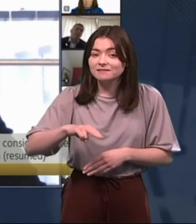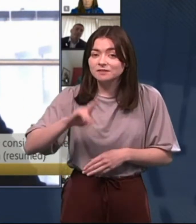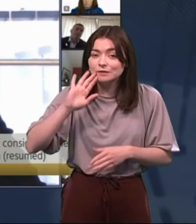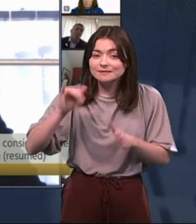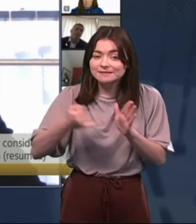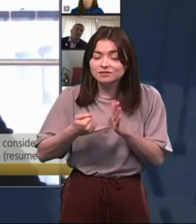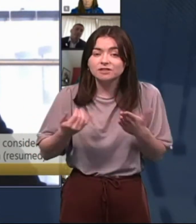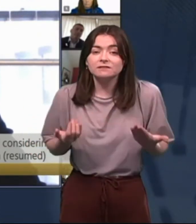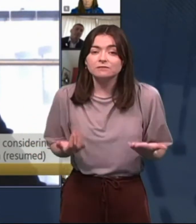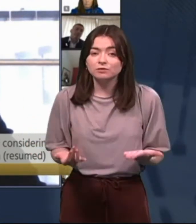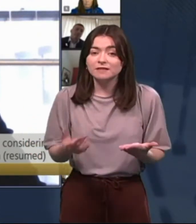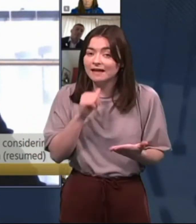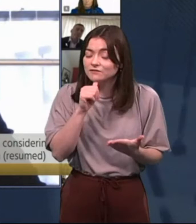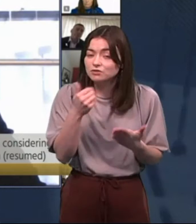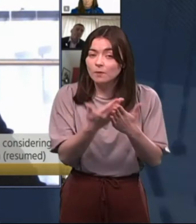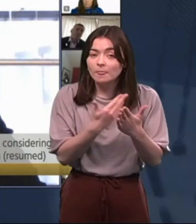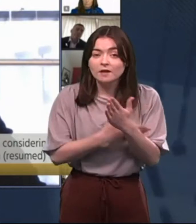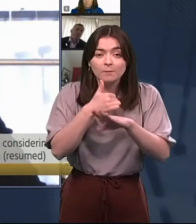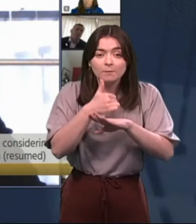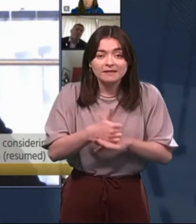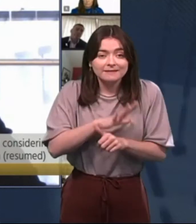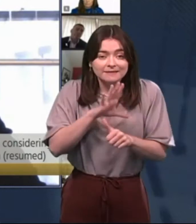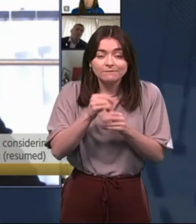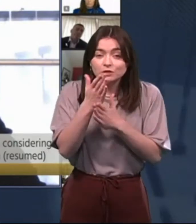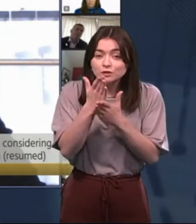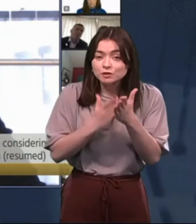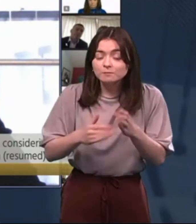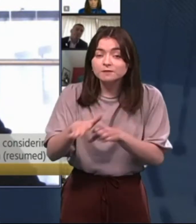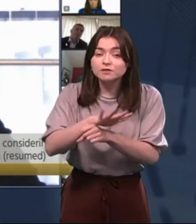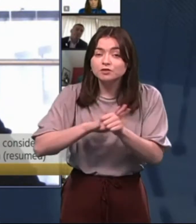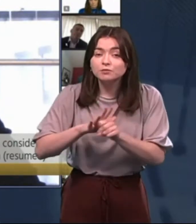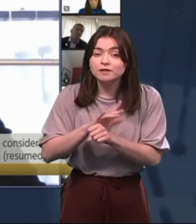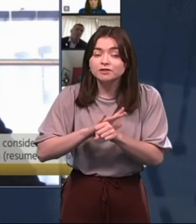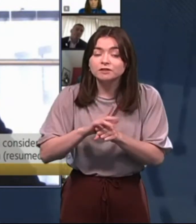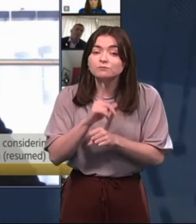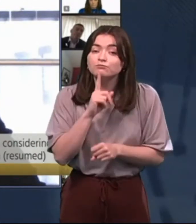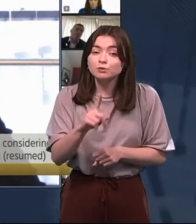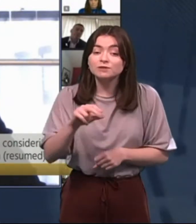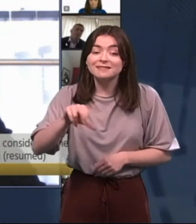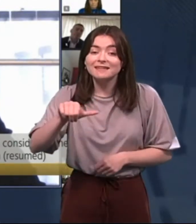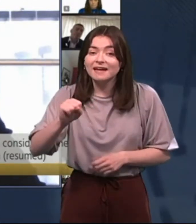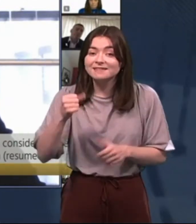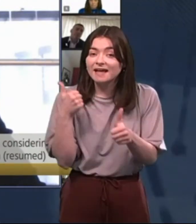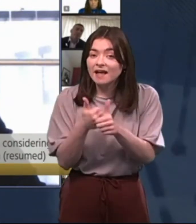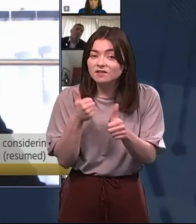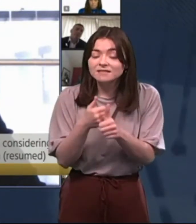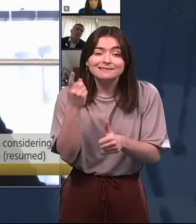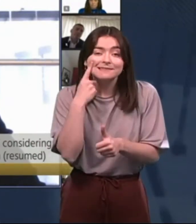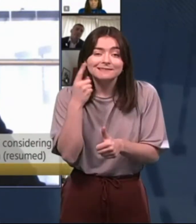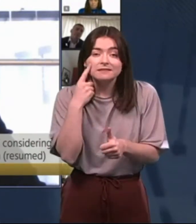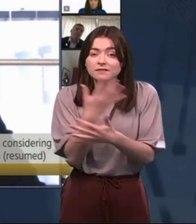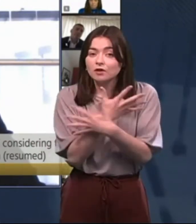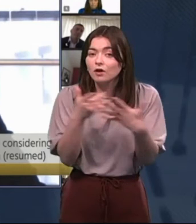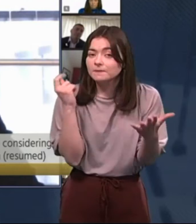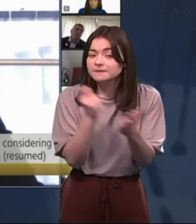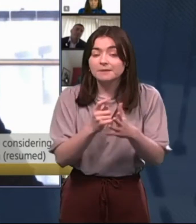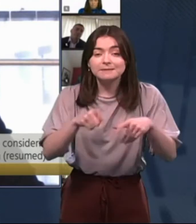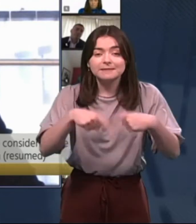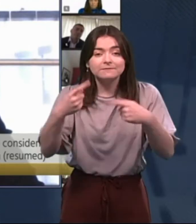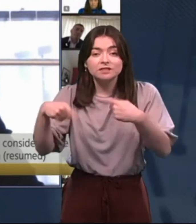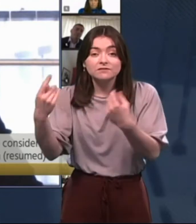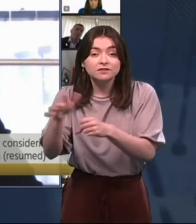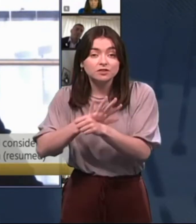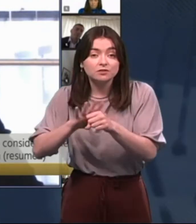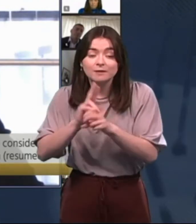is no legal basis except in certain circumstances. Yet NAS advocates encounter it in different settings. I just wonder if you could